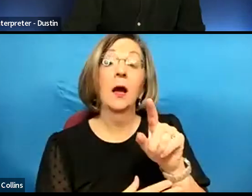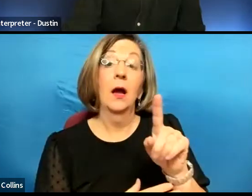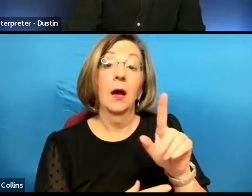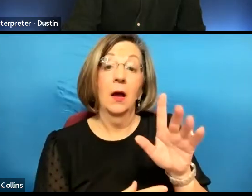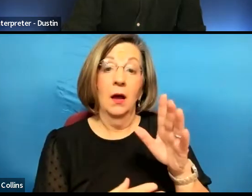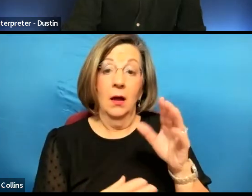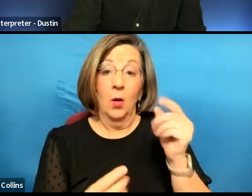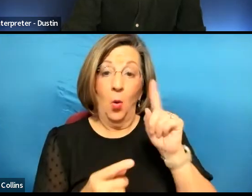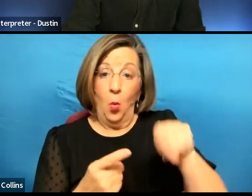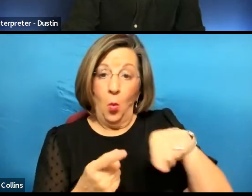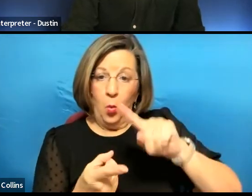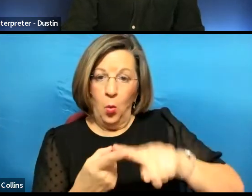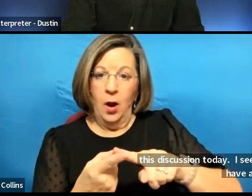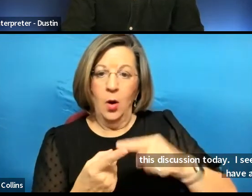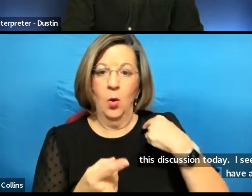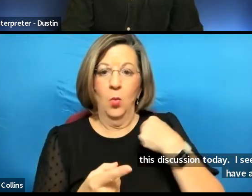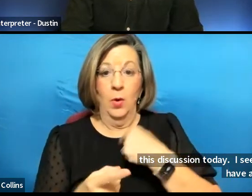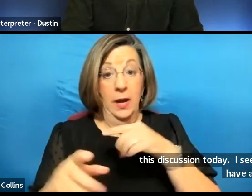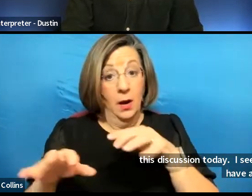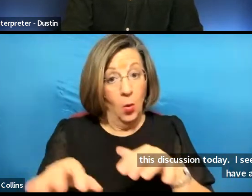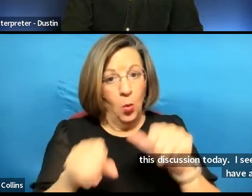Thank you for the question.